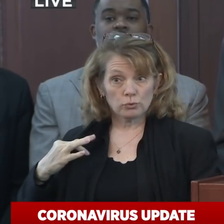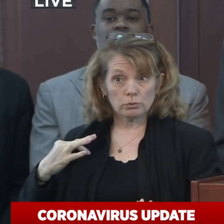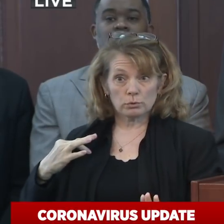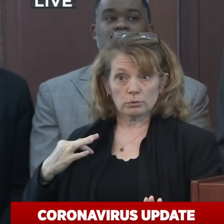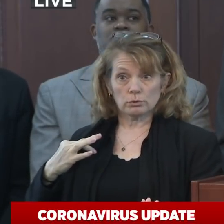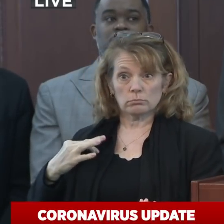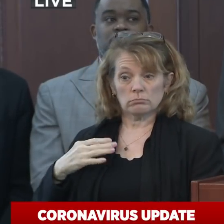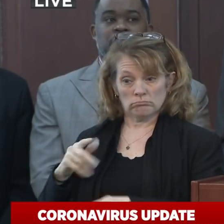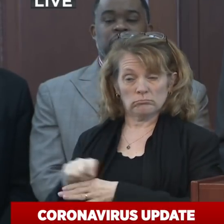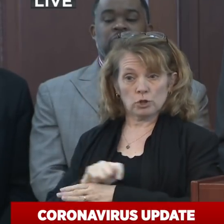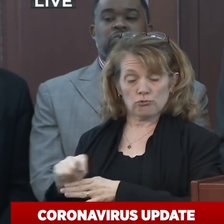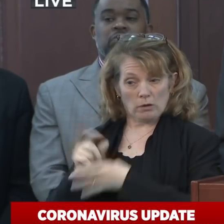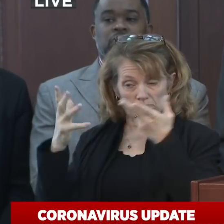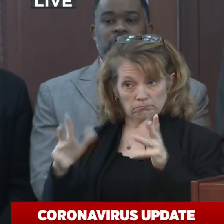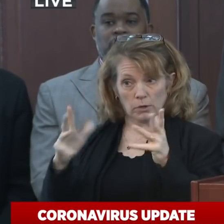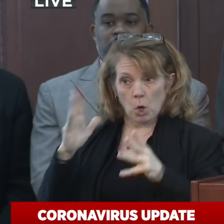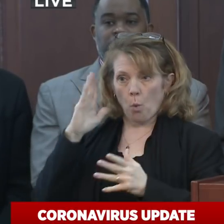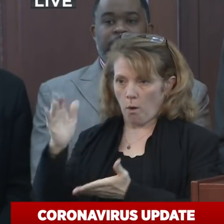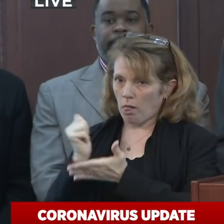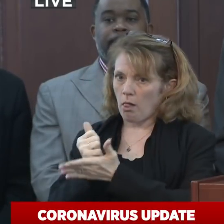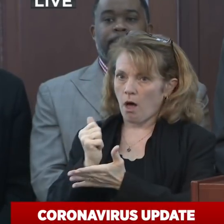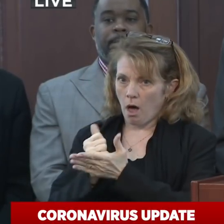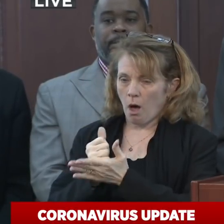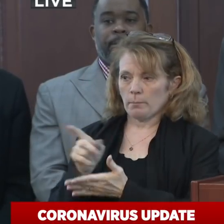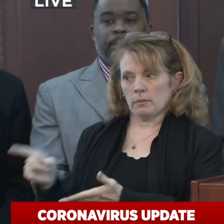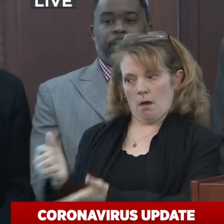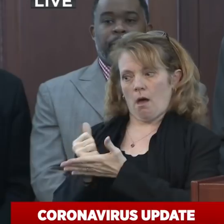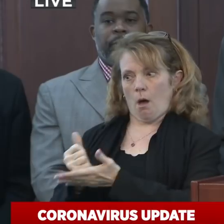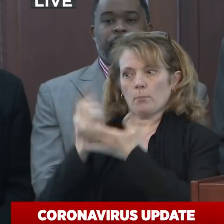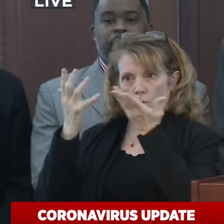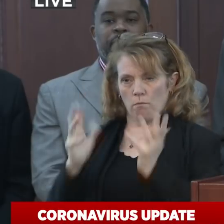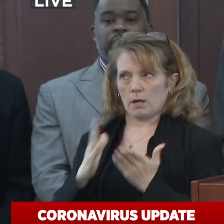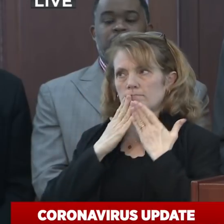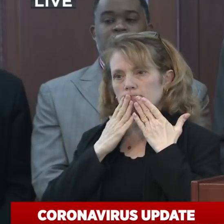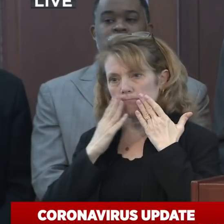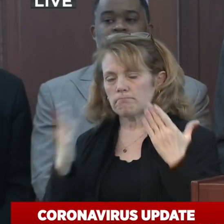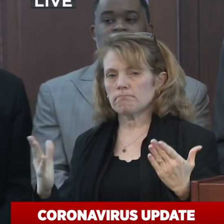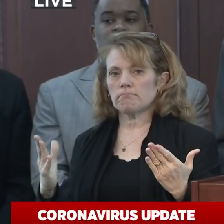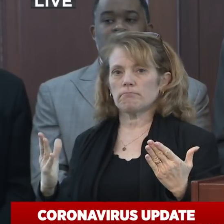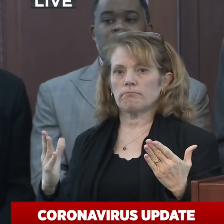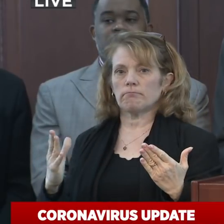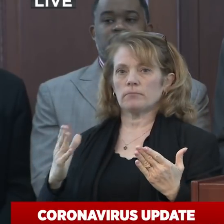to step up and help us, and they've been very helpful in this, and I thank them for that. You may have heard that over the